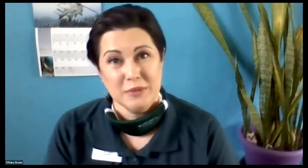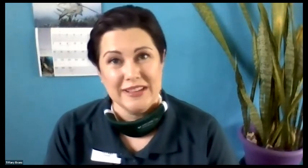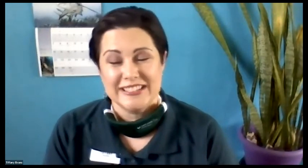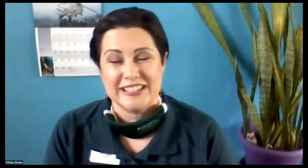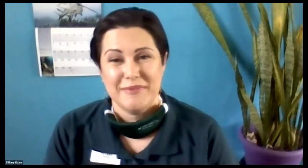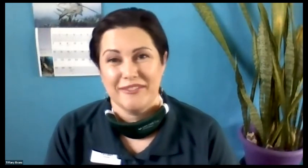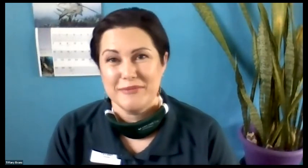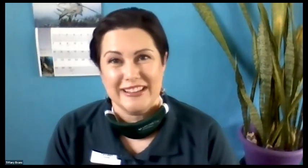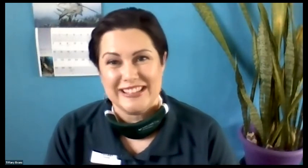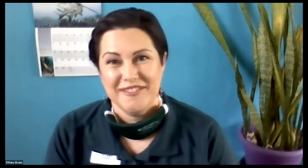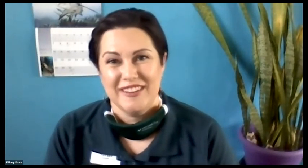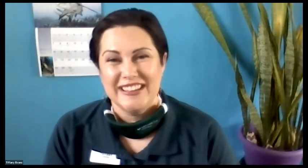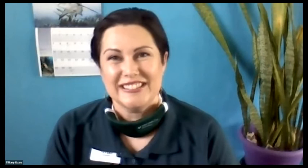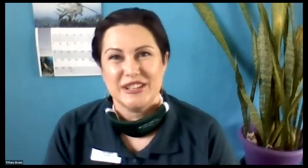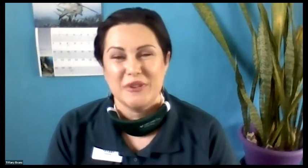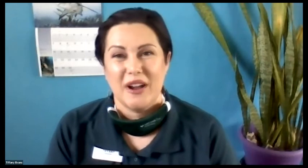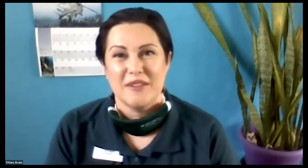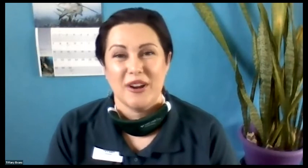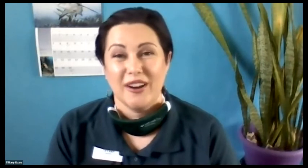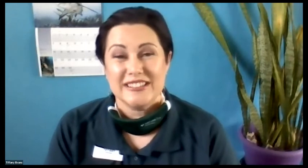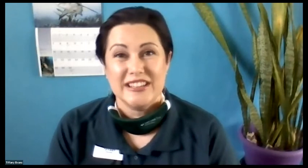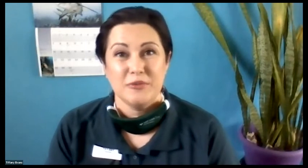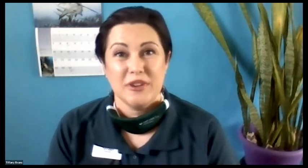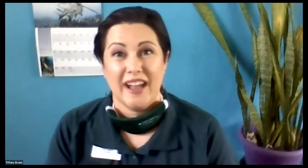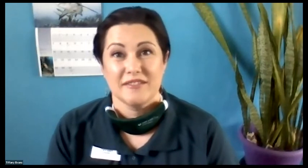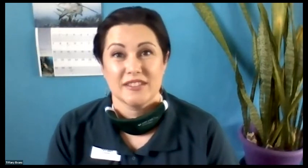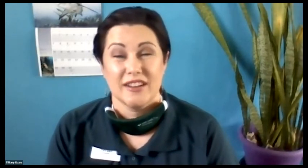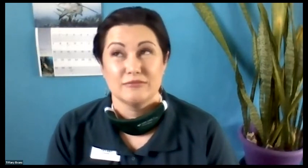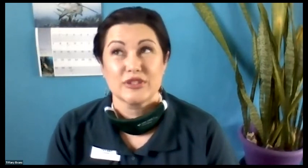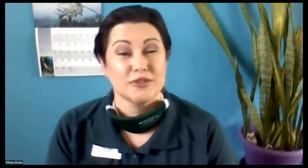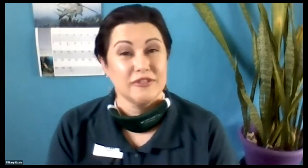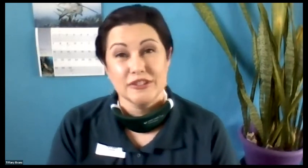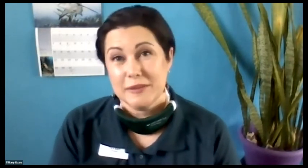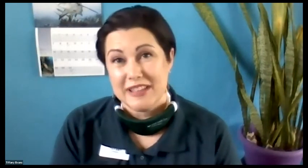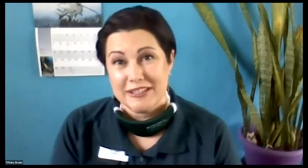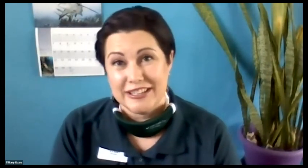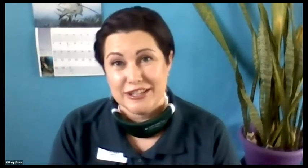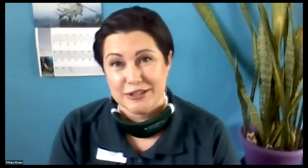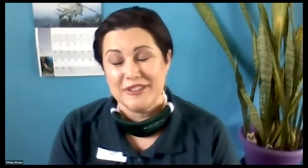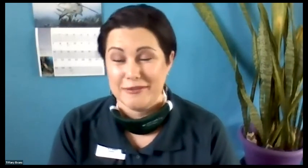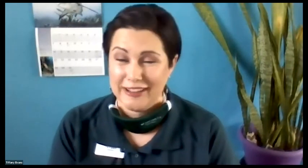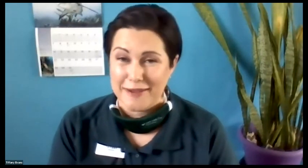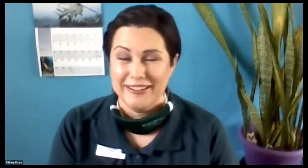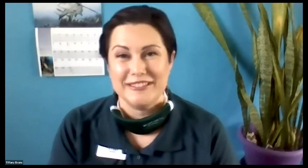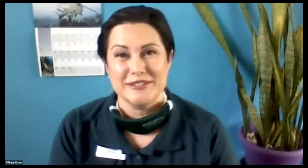to keep everybody safe. So on our team, we have school field trips that we teach when they're able to happen. We do